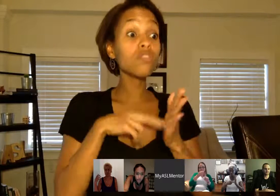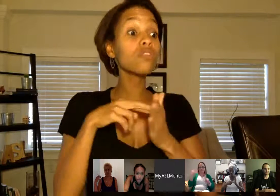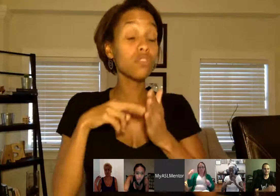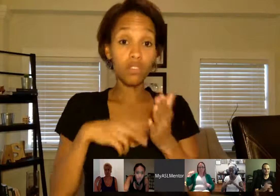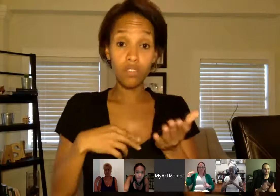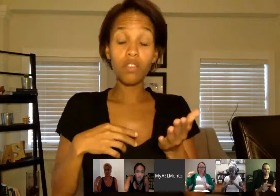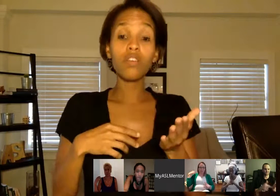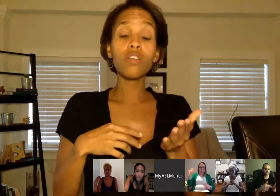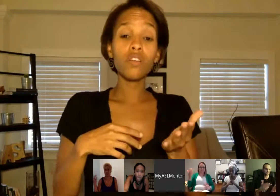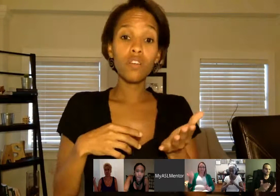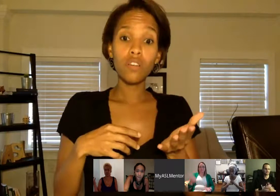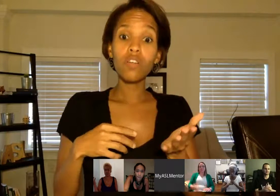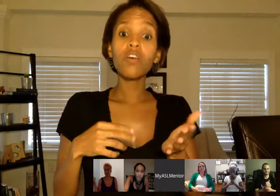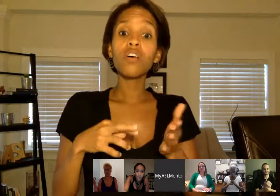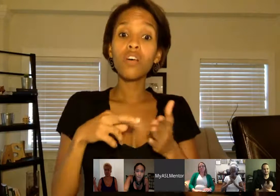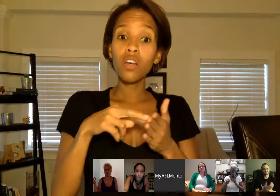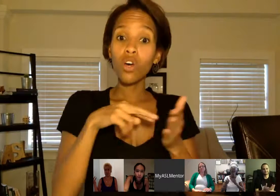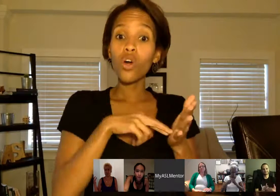Rules.